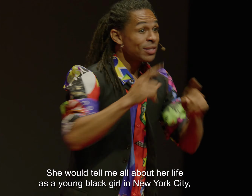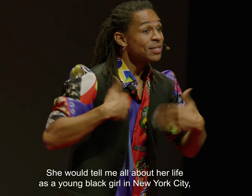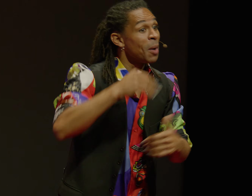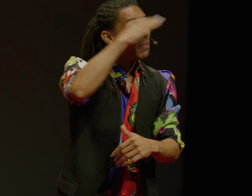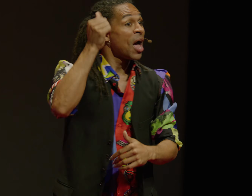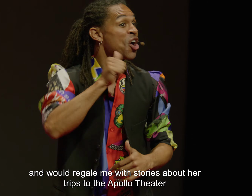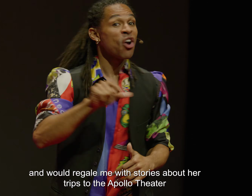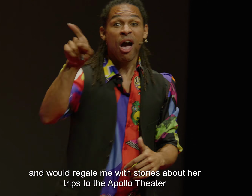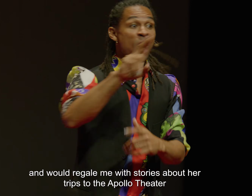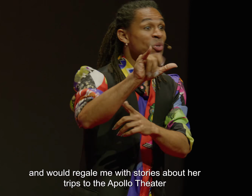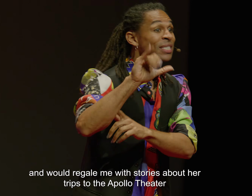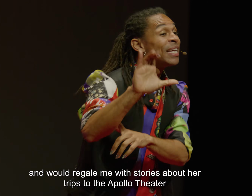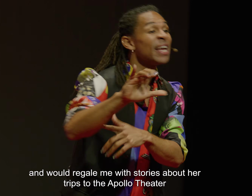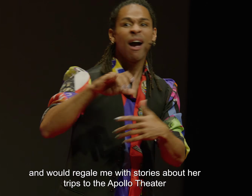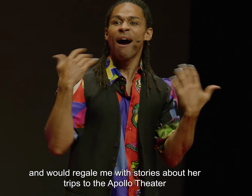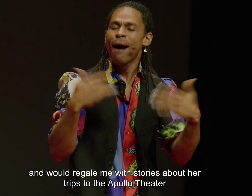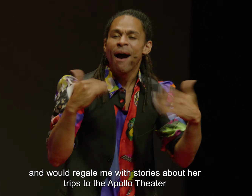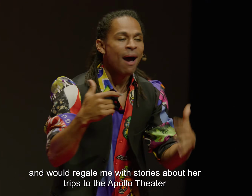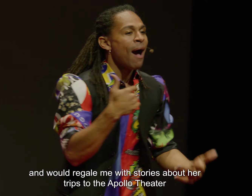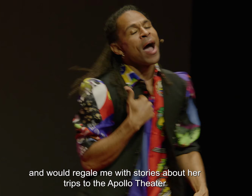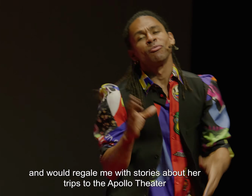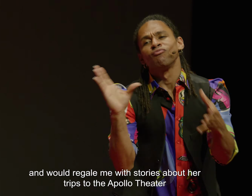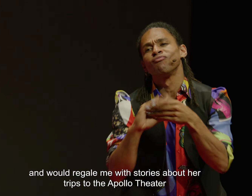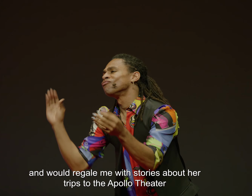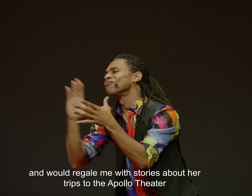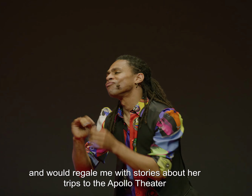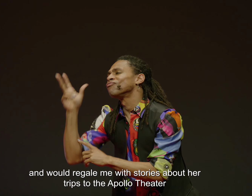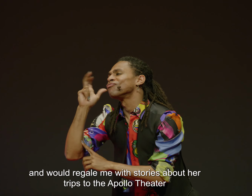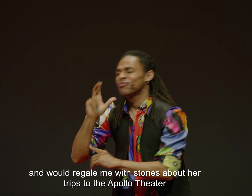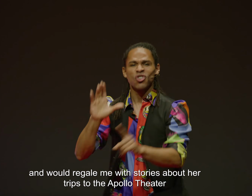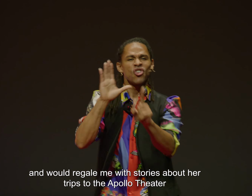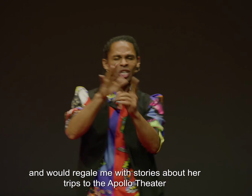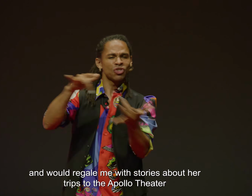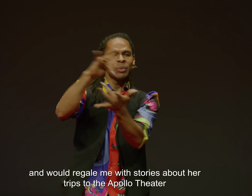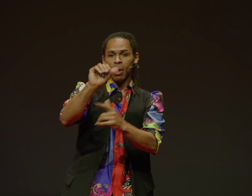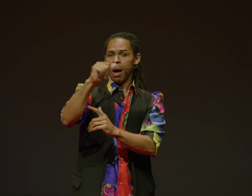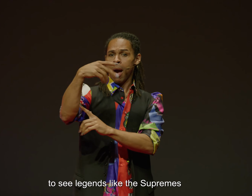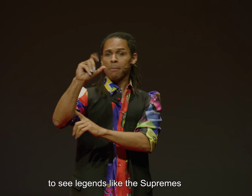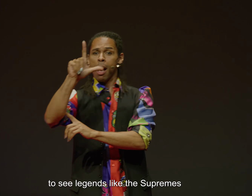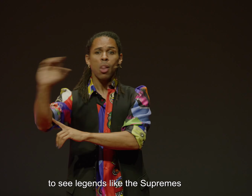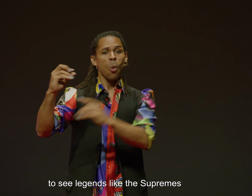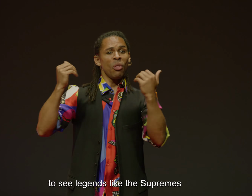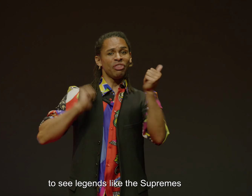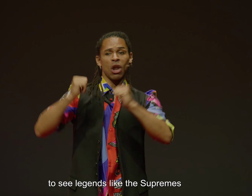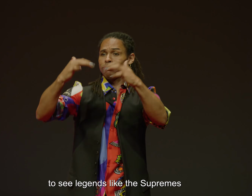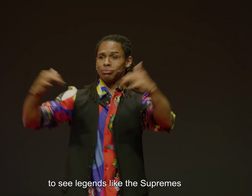City and would regale me with stories about her trips to the Apollo Theater to see legends like